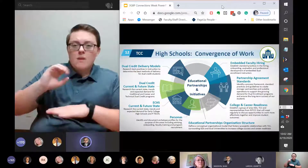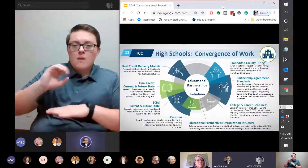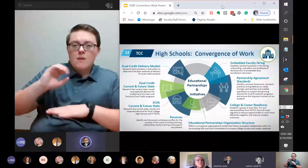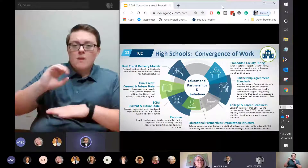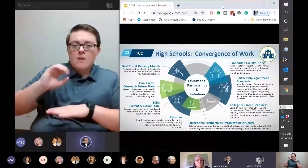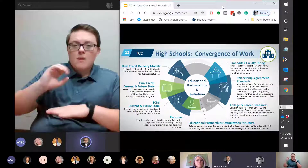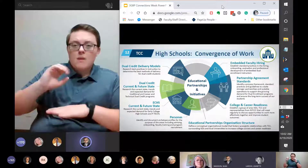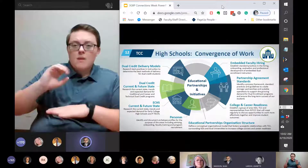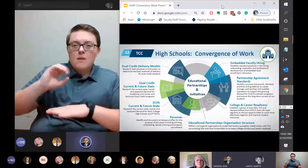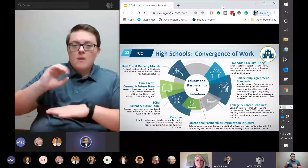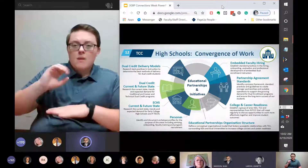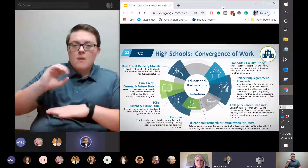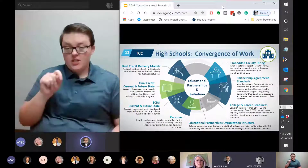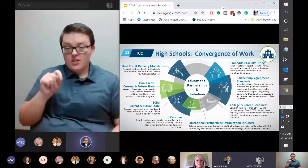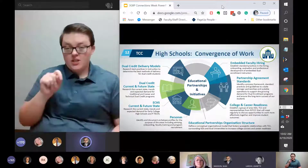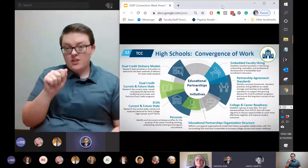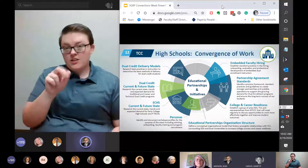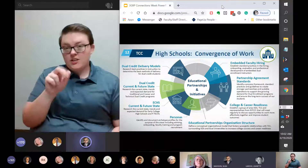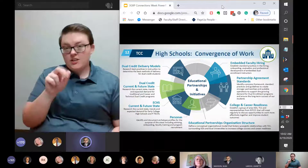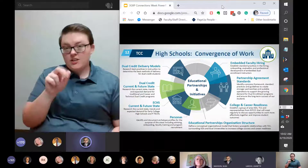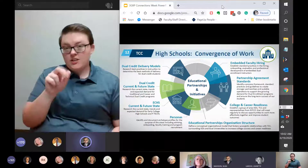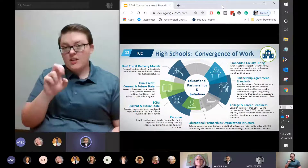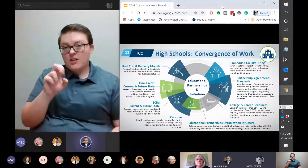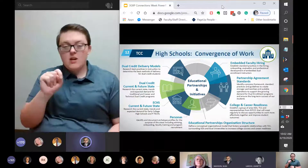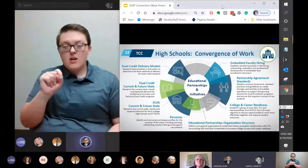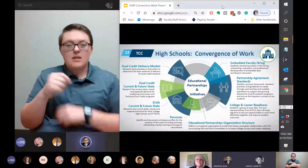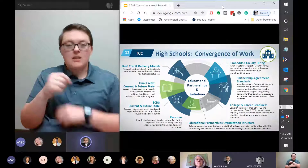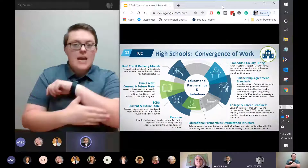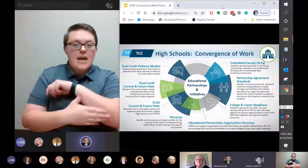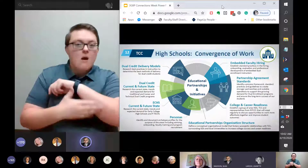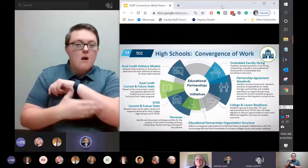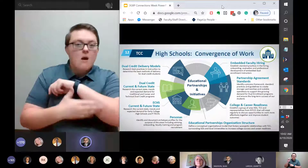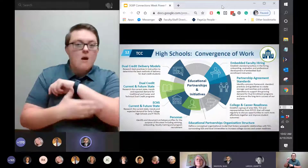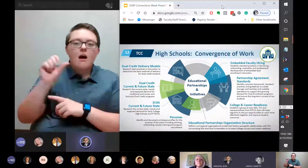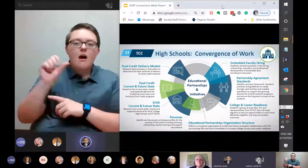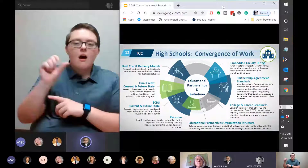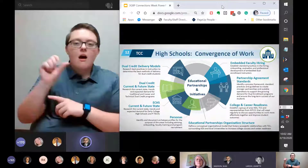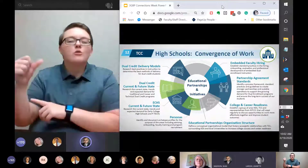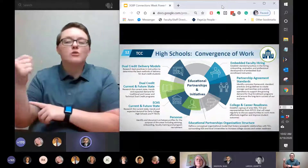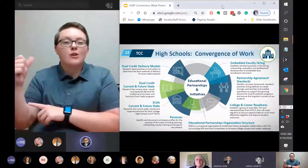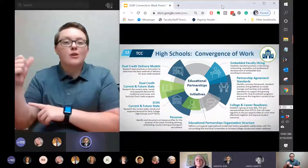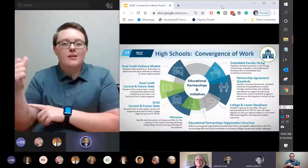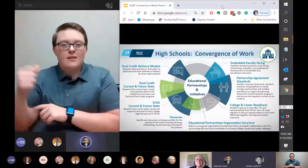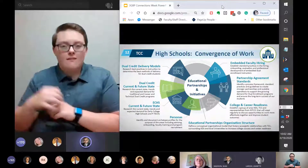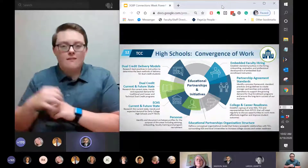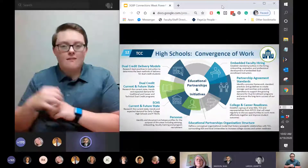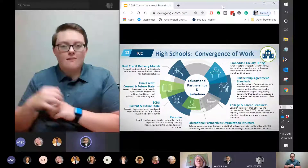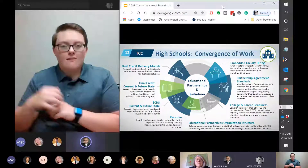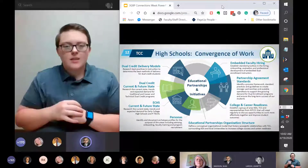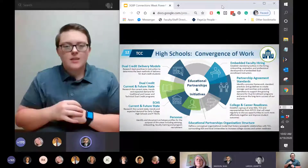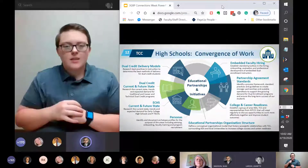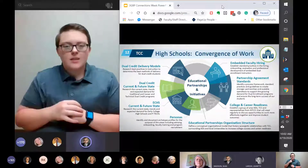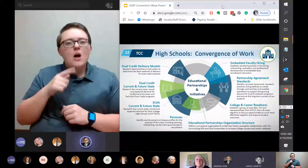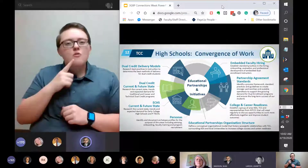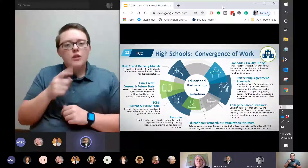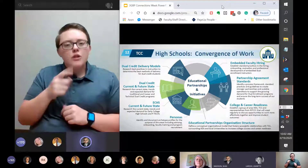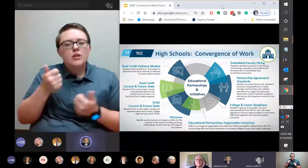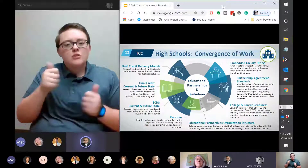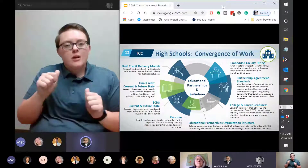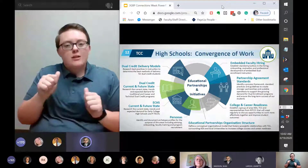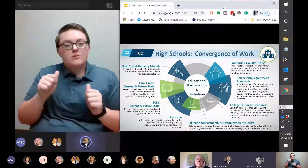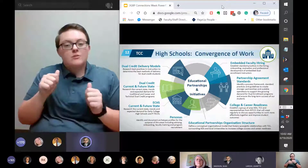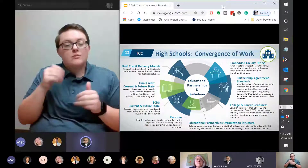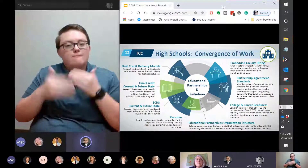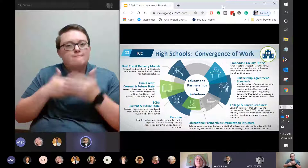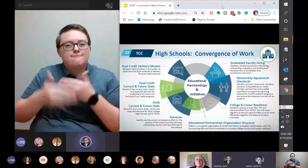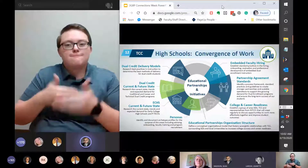County, not the alternative. So really trying to streamline quite a bit of this work that's occurring in terms of our